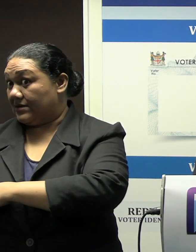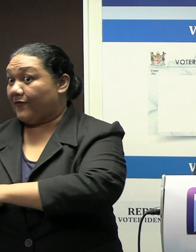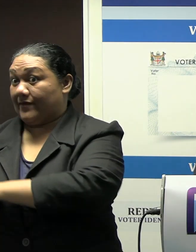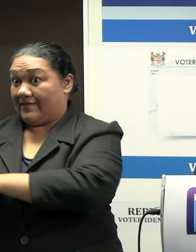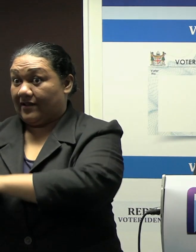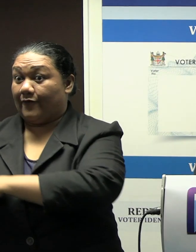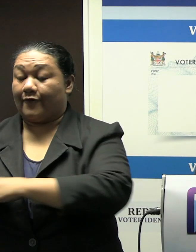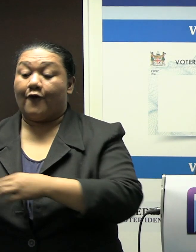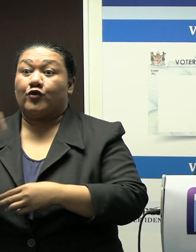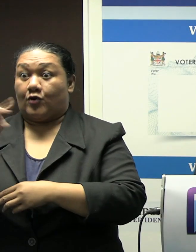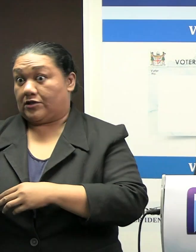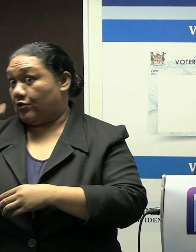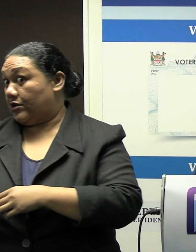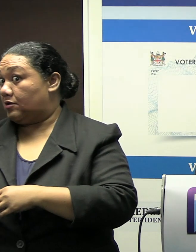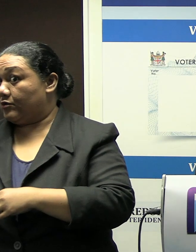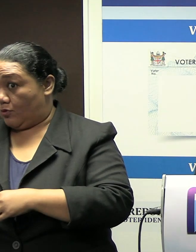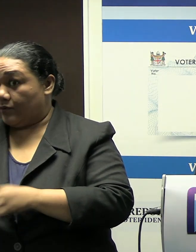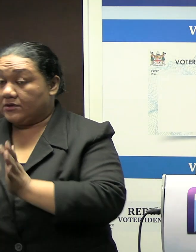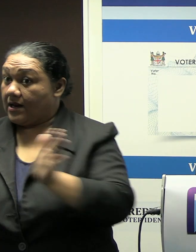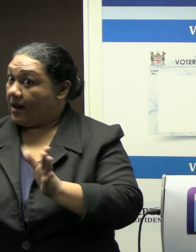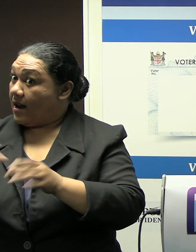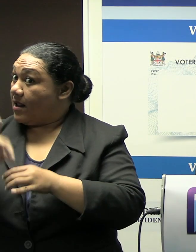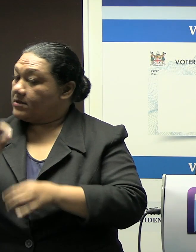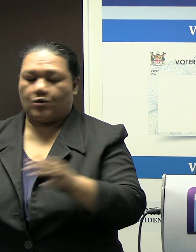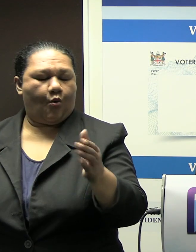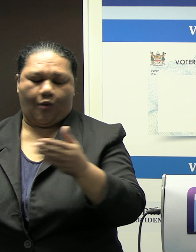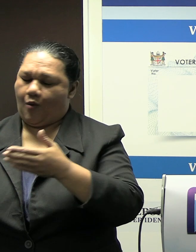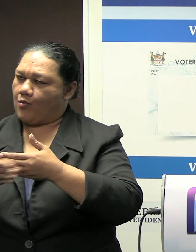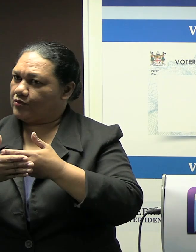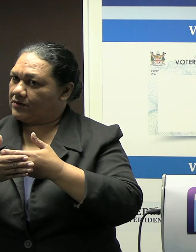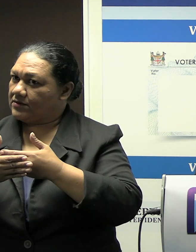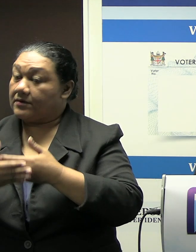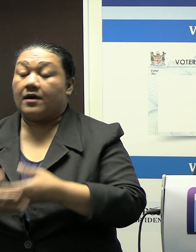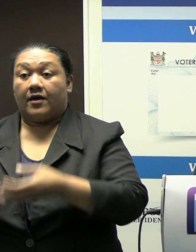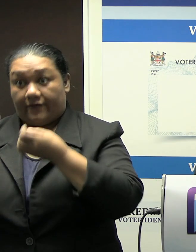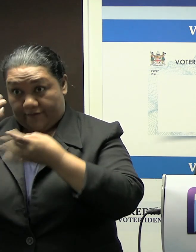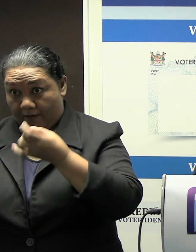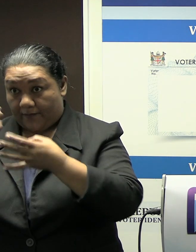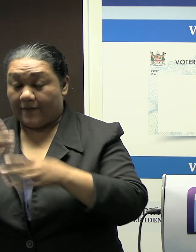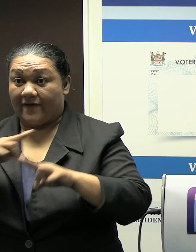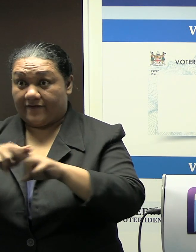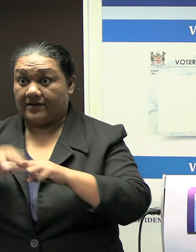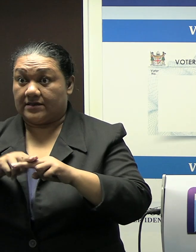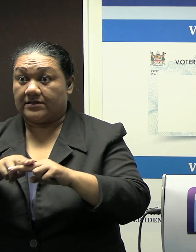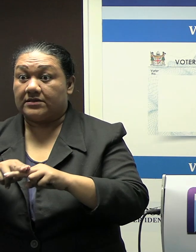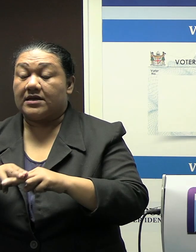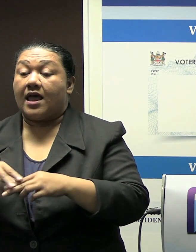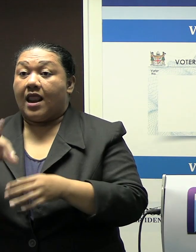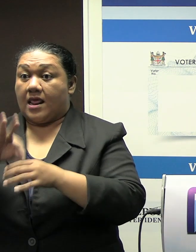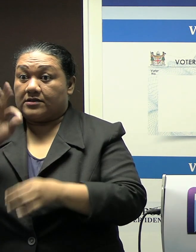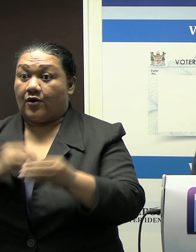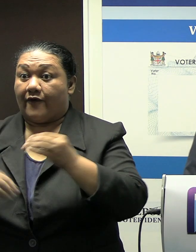2022 general elections are now closed. I would like to confirm to you that so far the Fijian Elections Office has